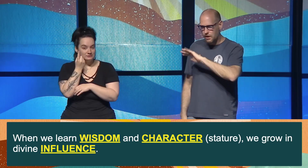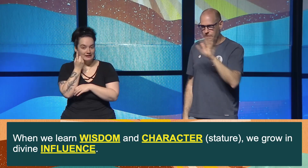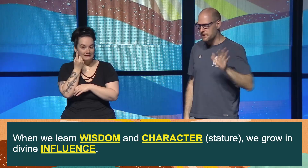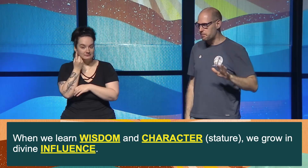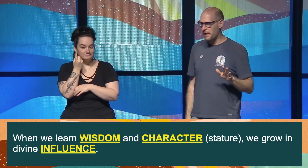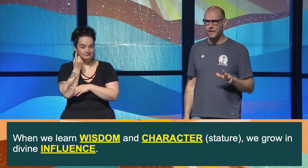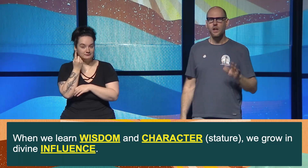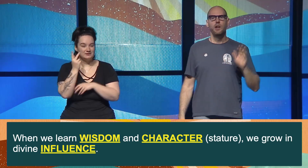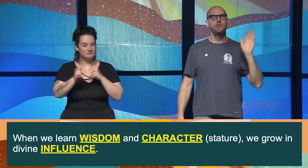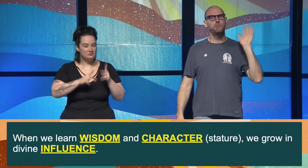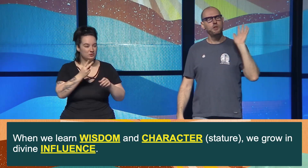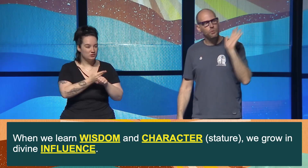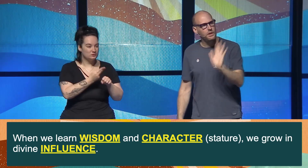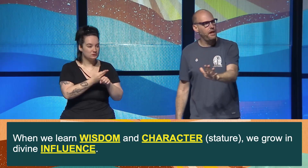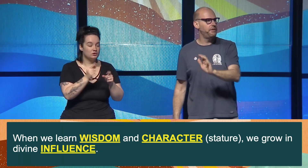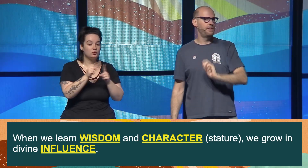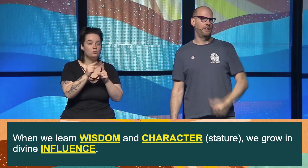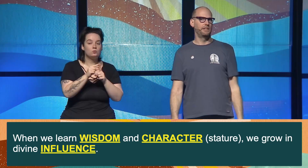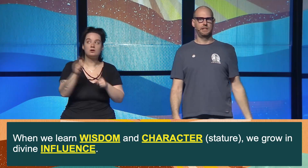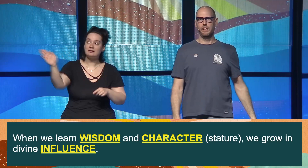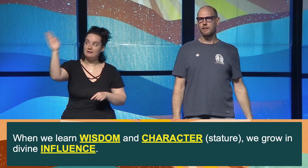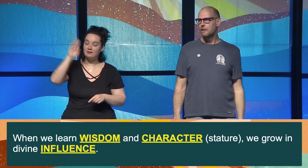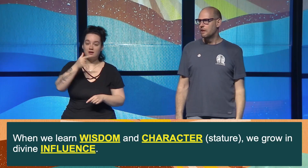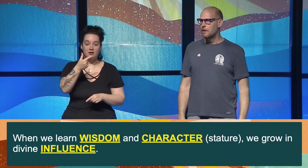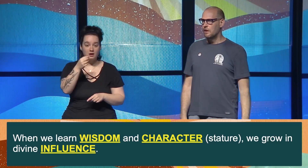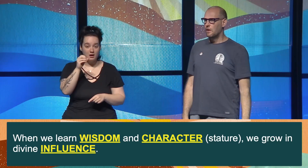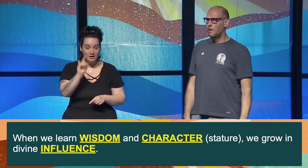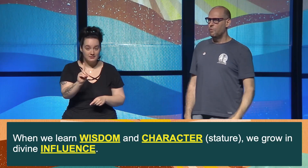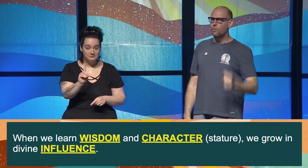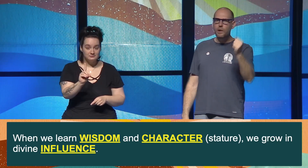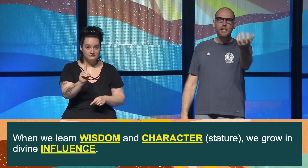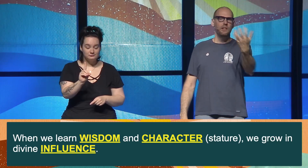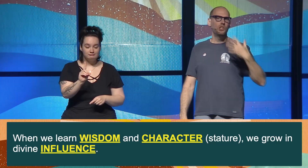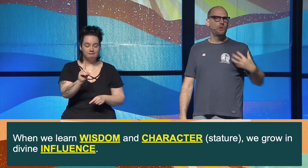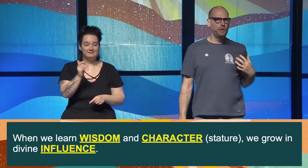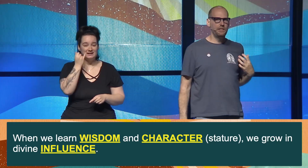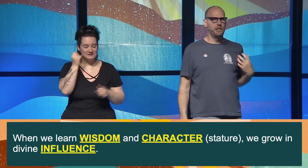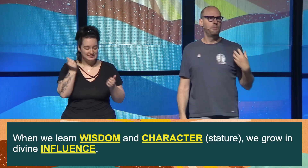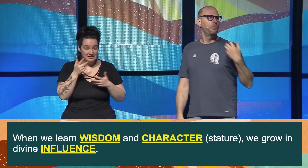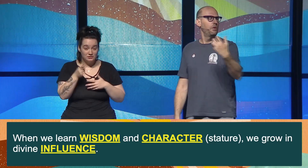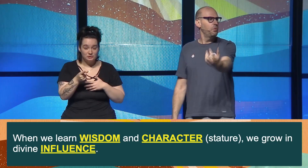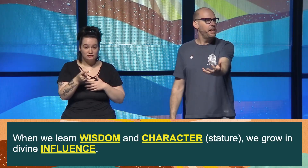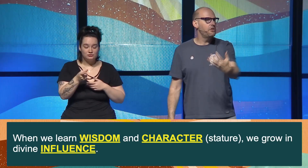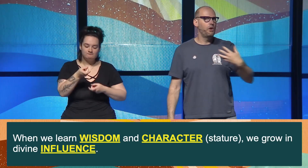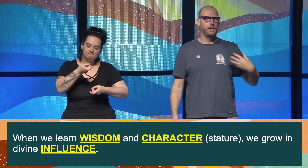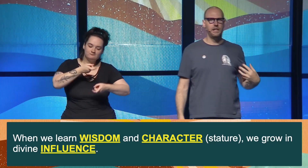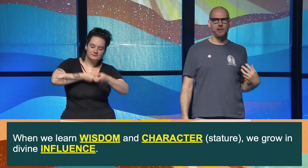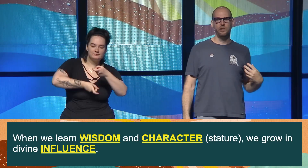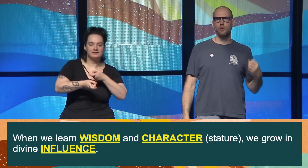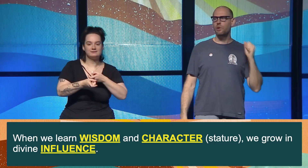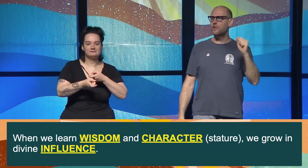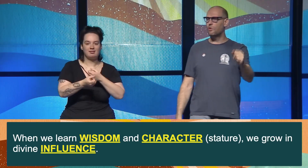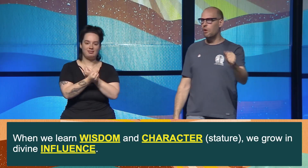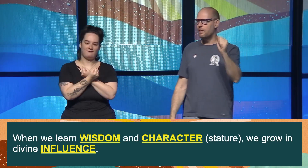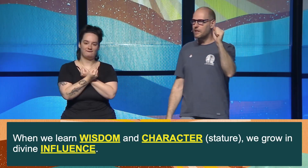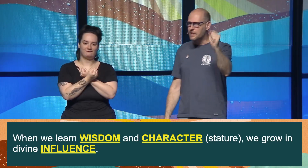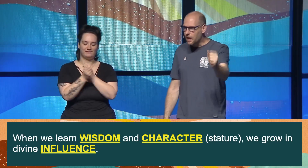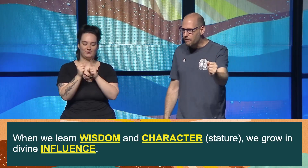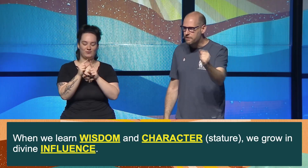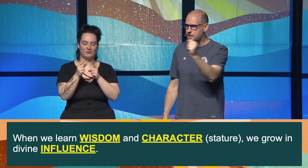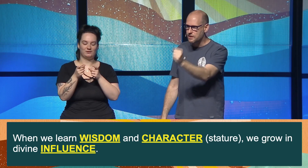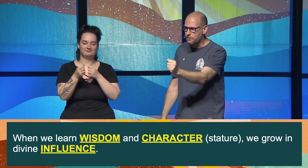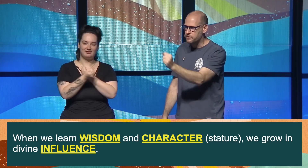things on this planet. Just put the word love in there instead. When we learn wisdom, when we grow in character, we grow